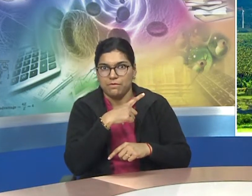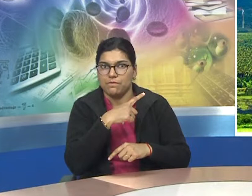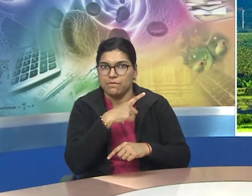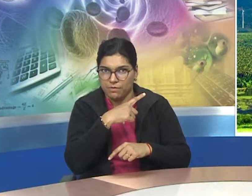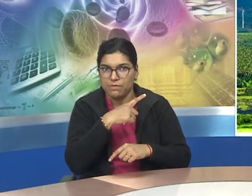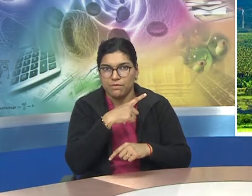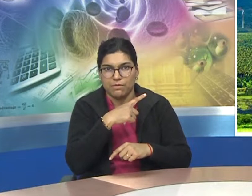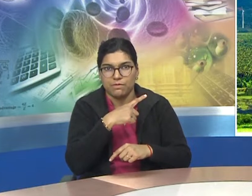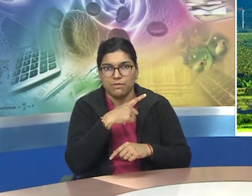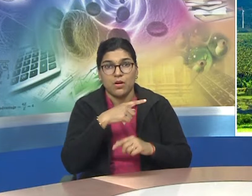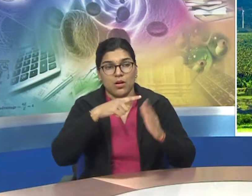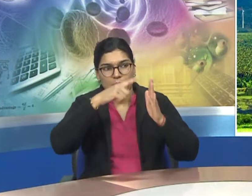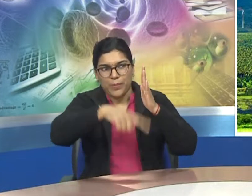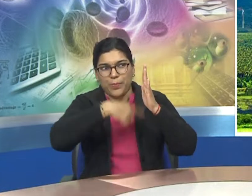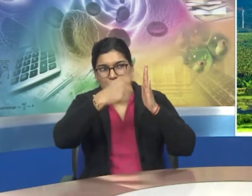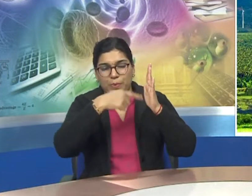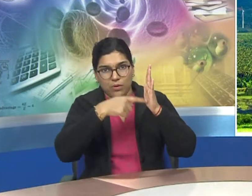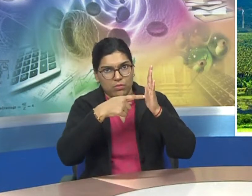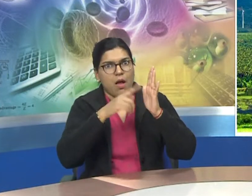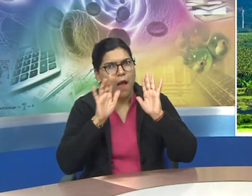And if we talk about our India,